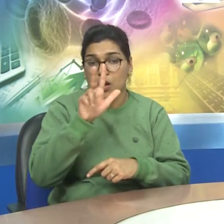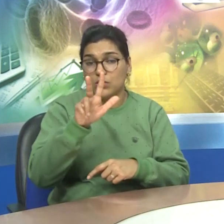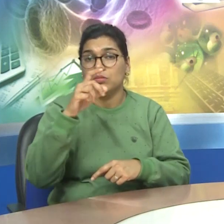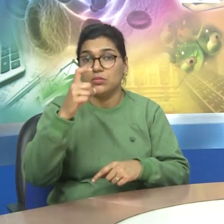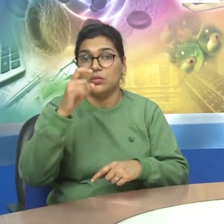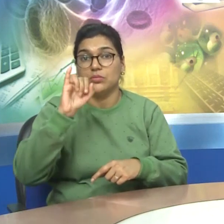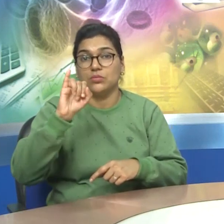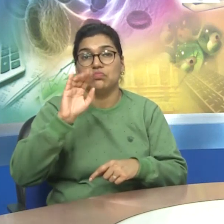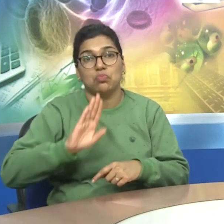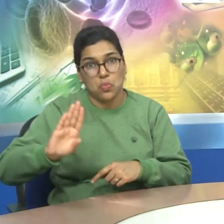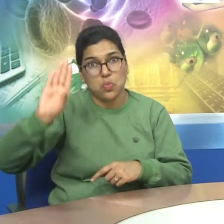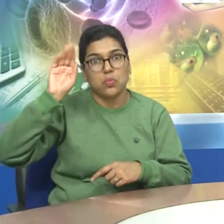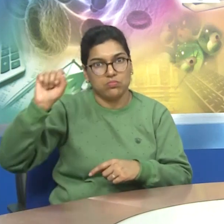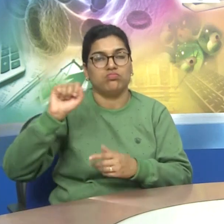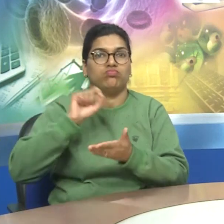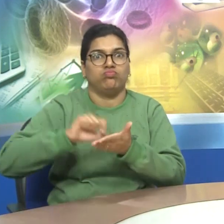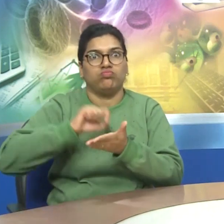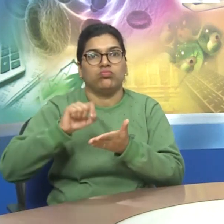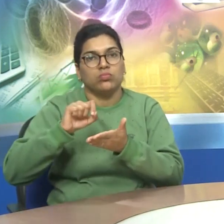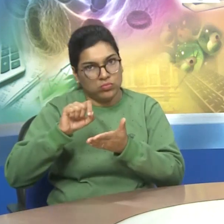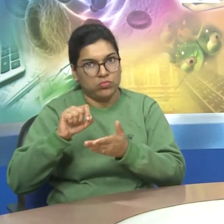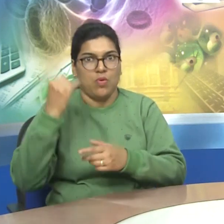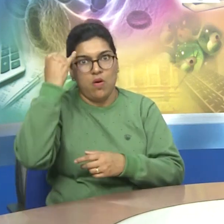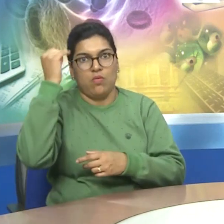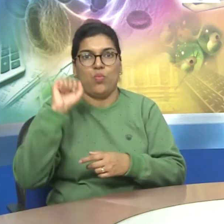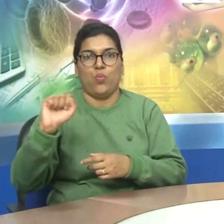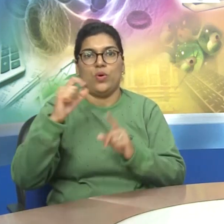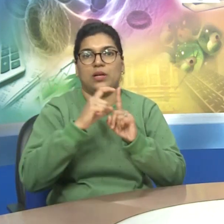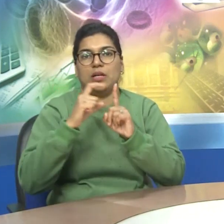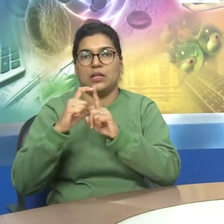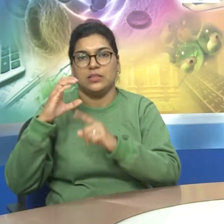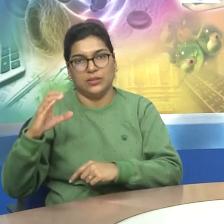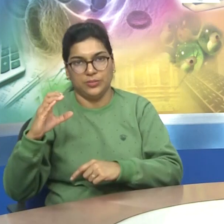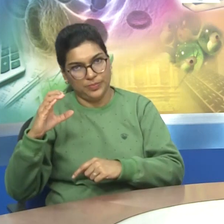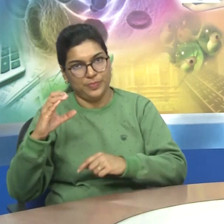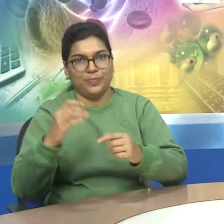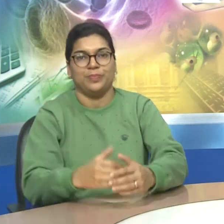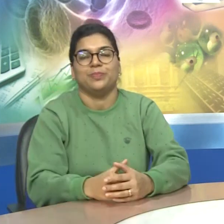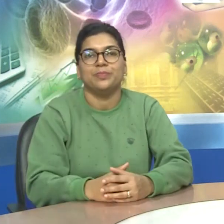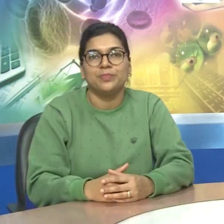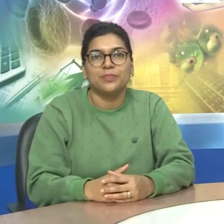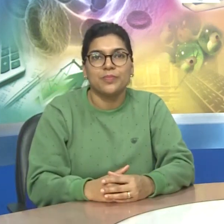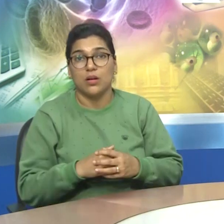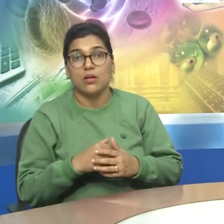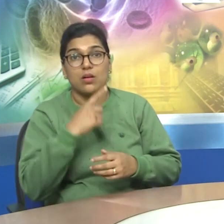is Dewey Decimal Classification. It was suggested by Melville Dewey in the year